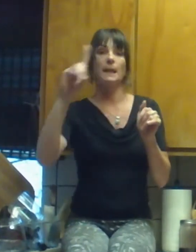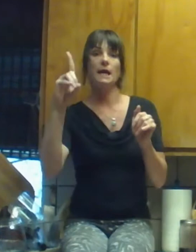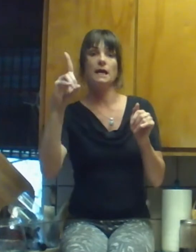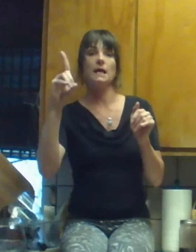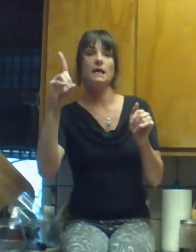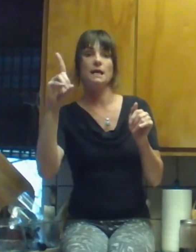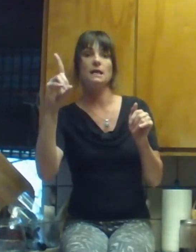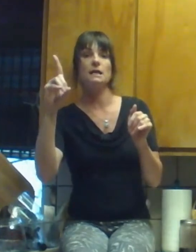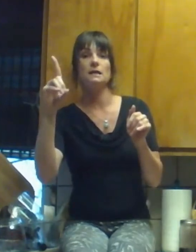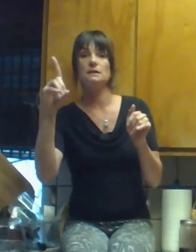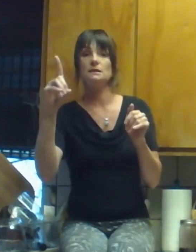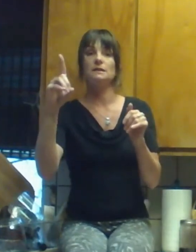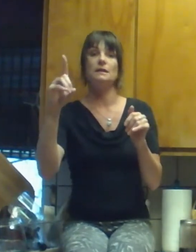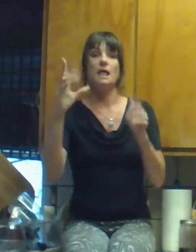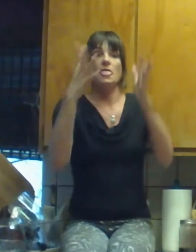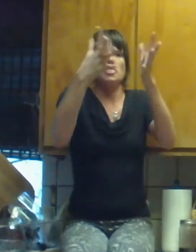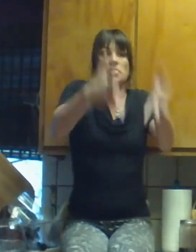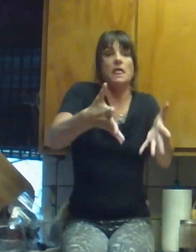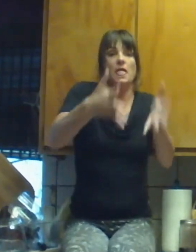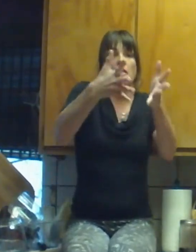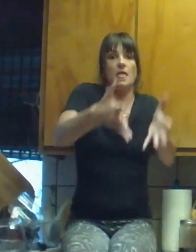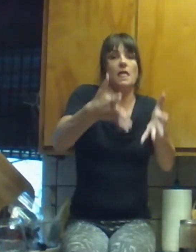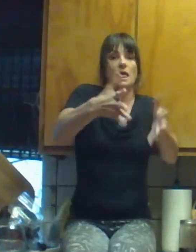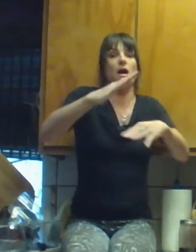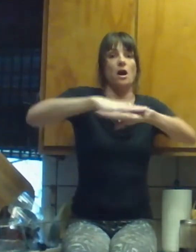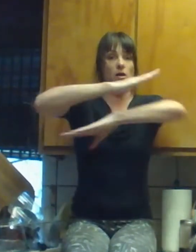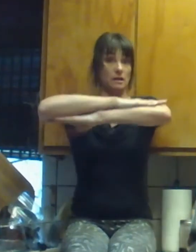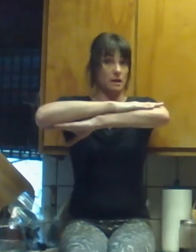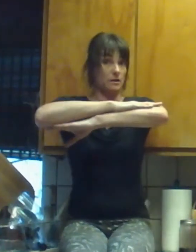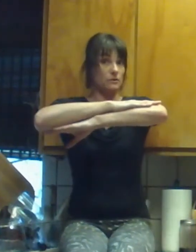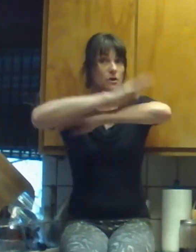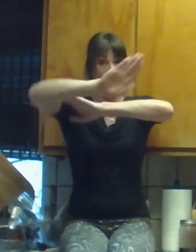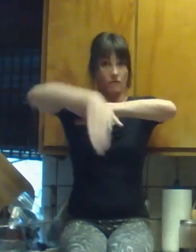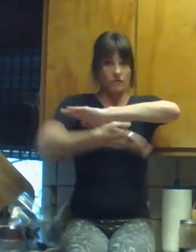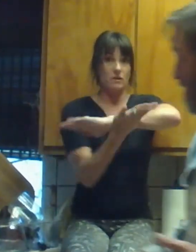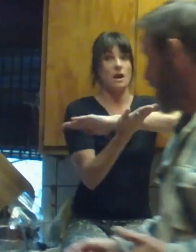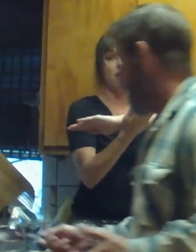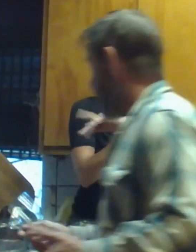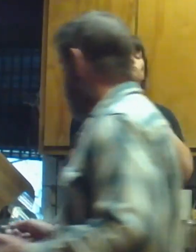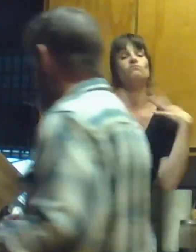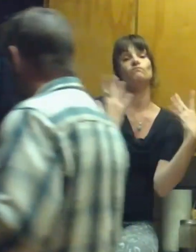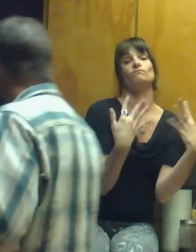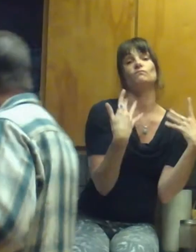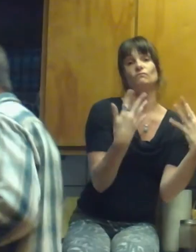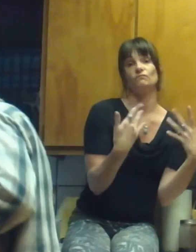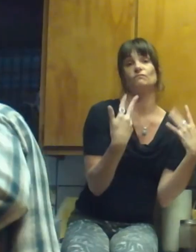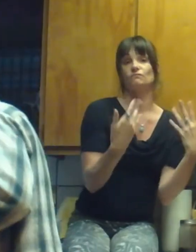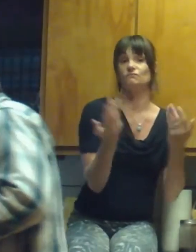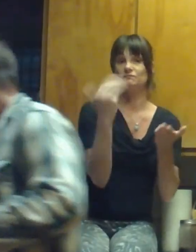and set it over on the counter, and you wait. Okay.